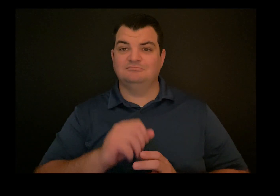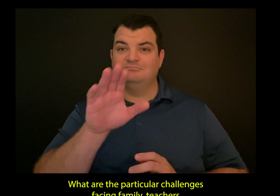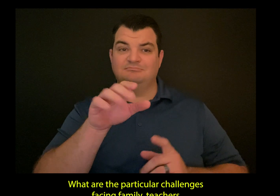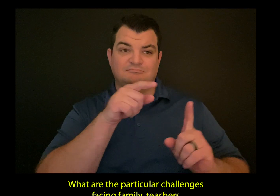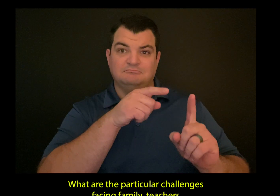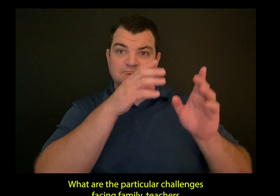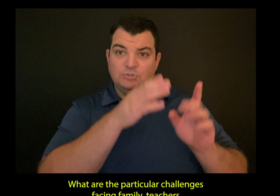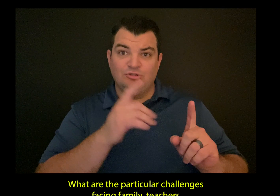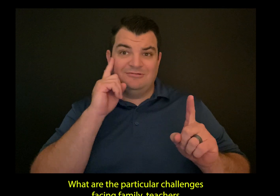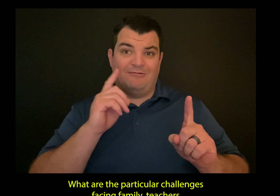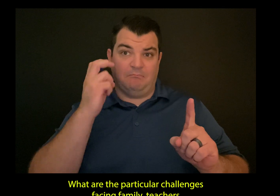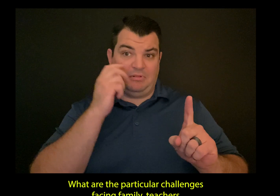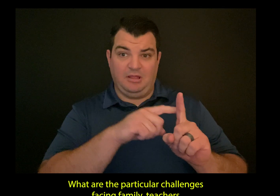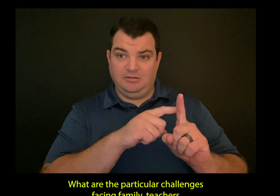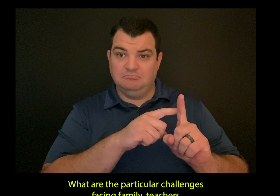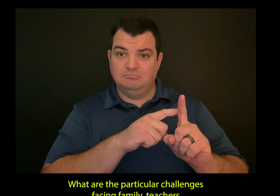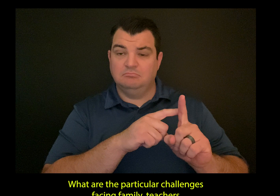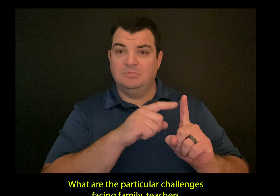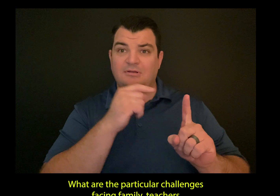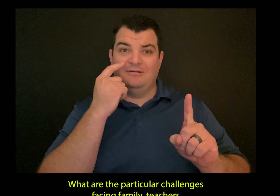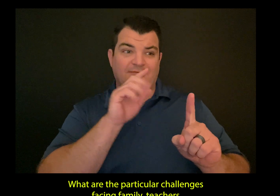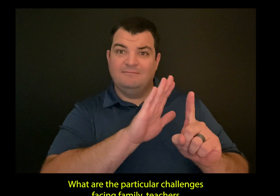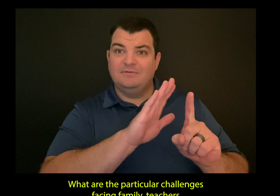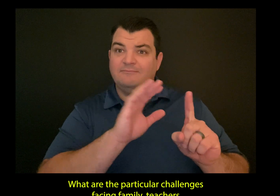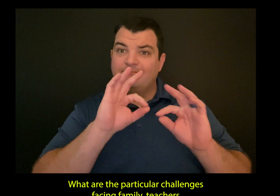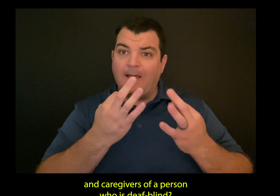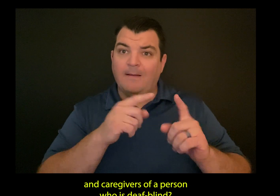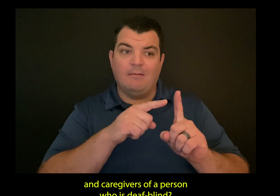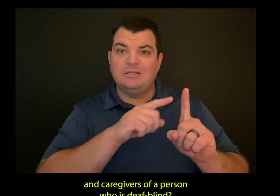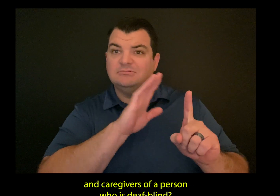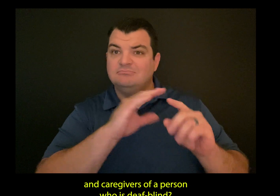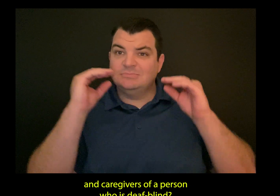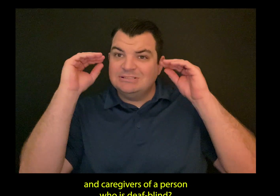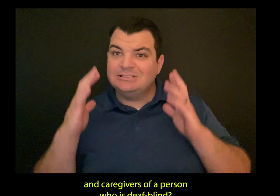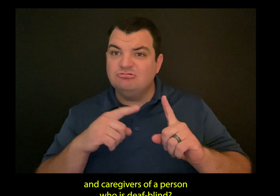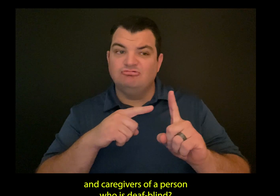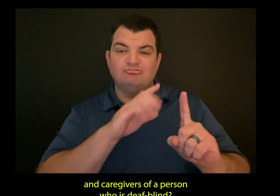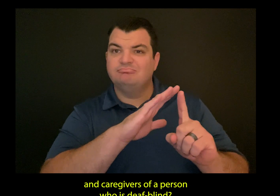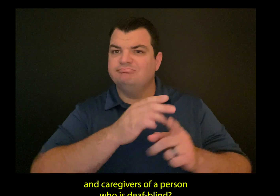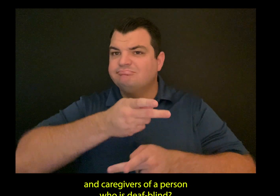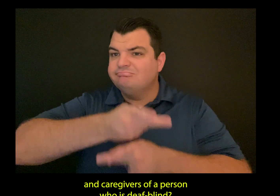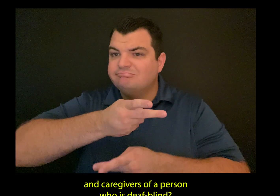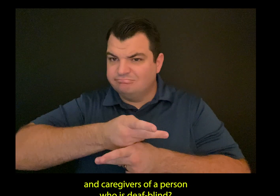What are the particular challenges facing family, teachers, and caregivers of a person who is deafblind?